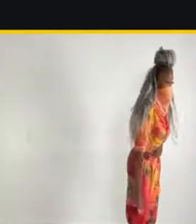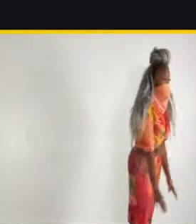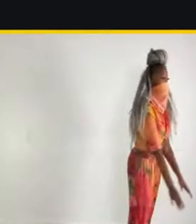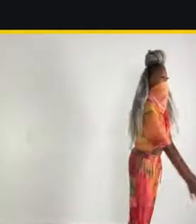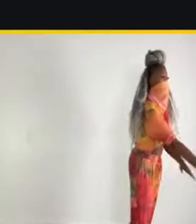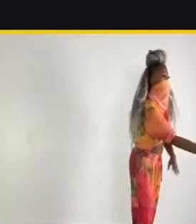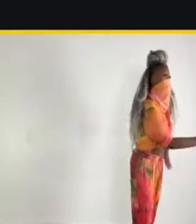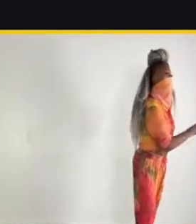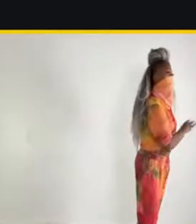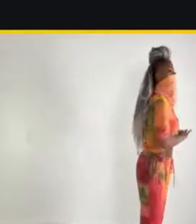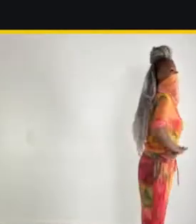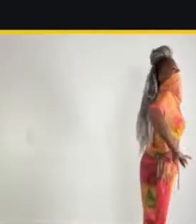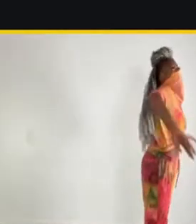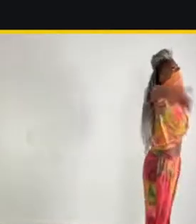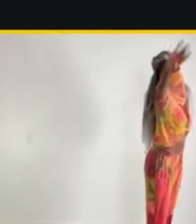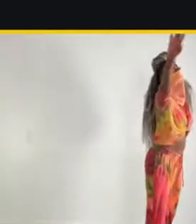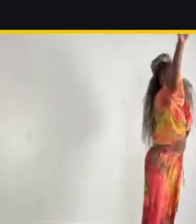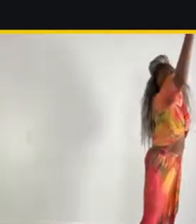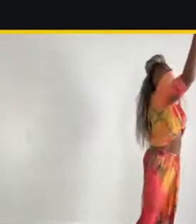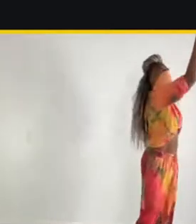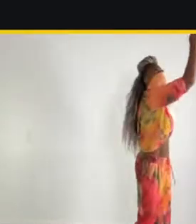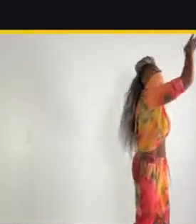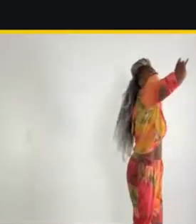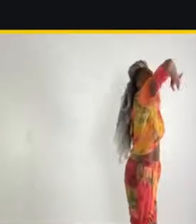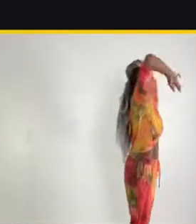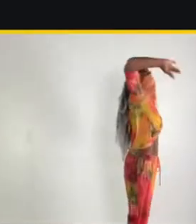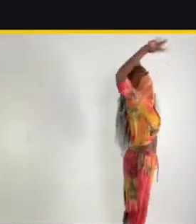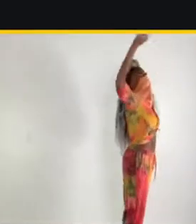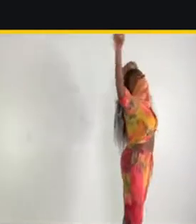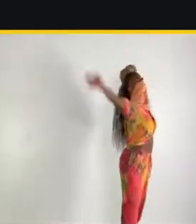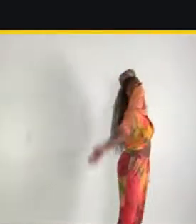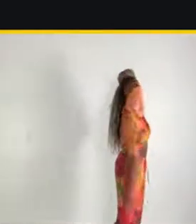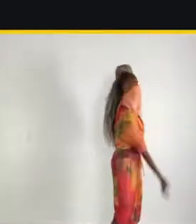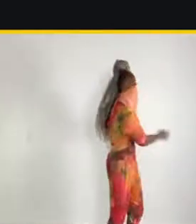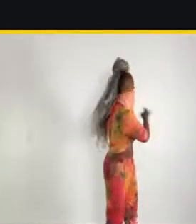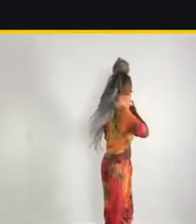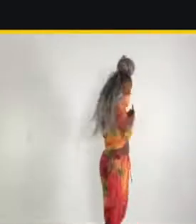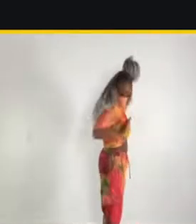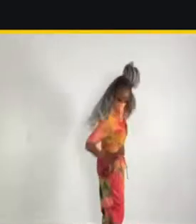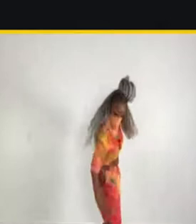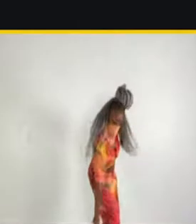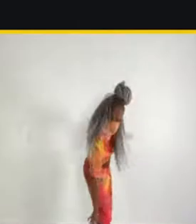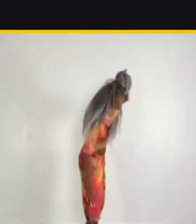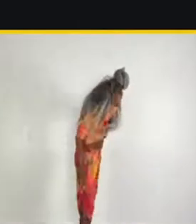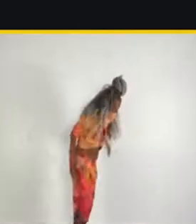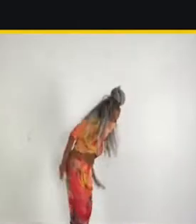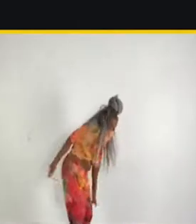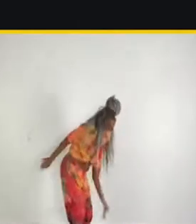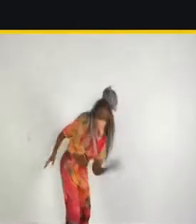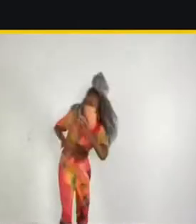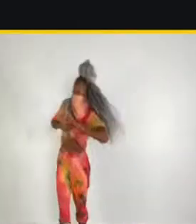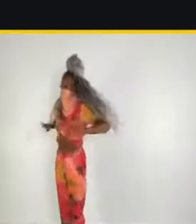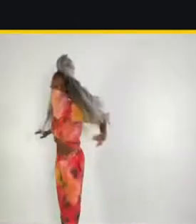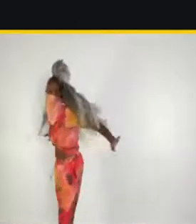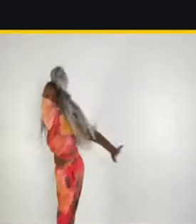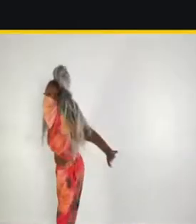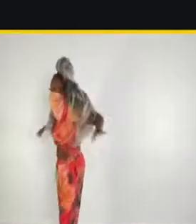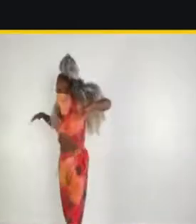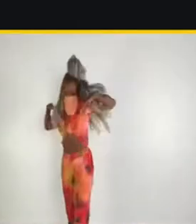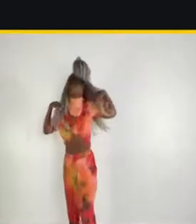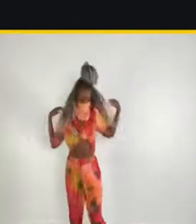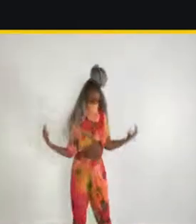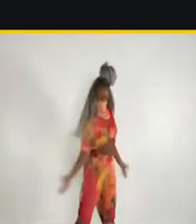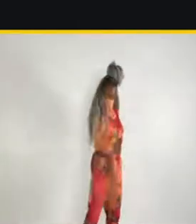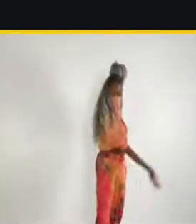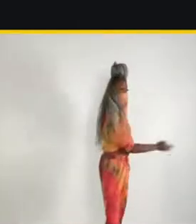over to the shorter line, designated by the hanging sign, whites only, as if dirty laundry sorted on